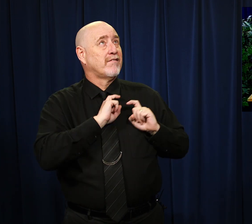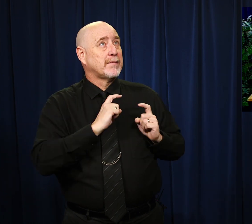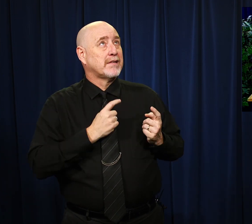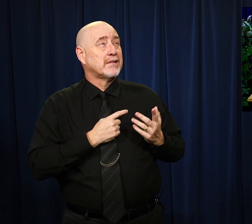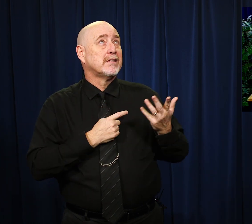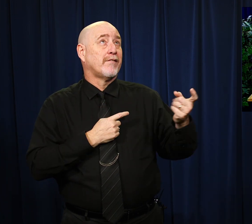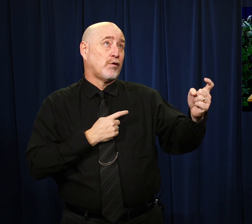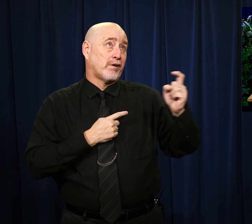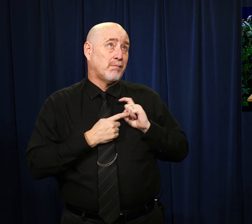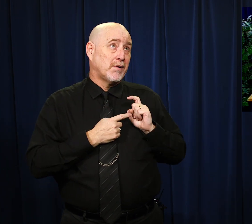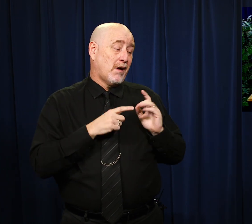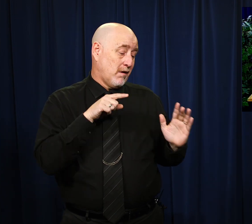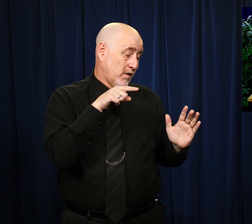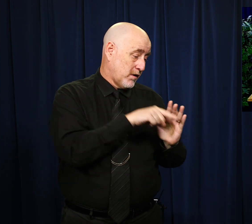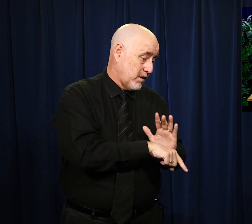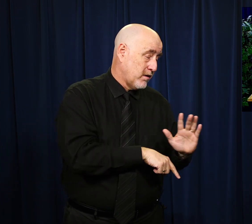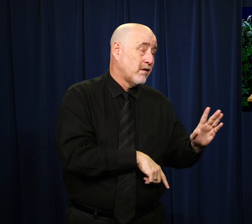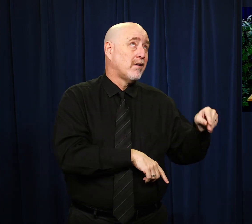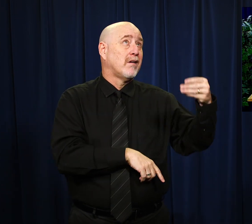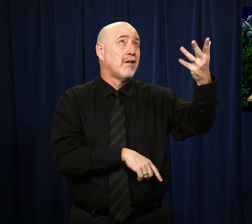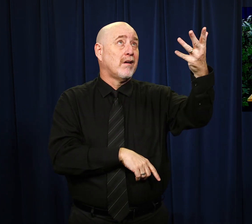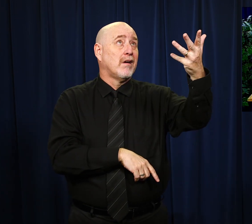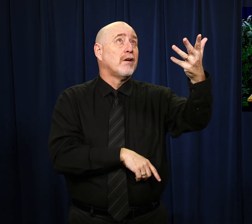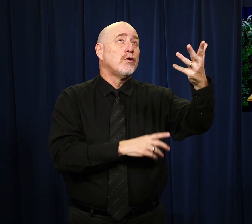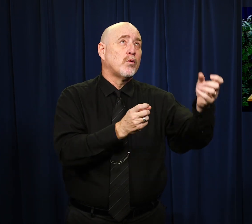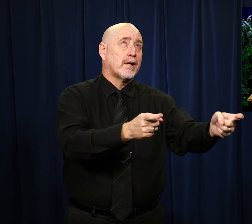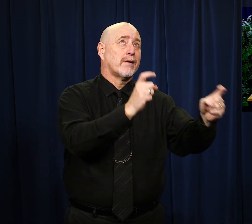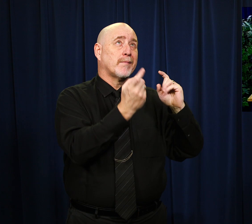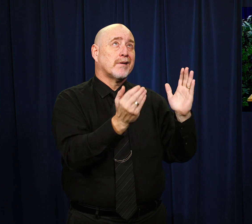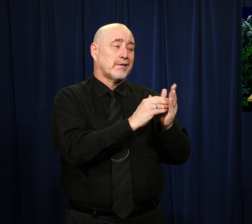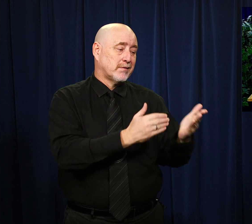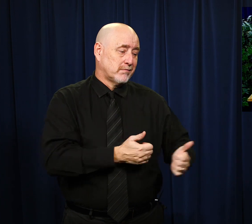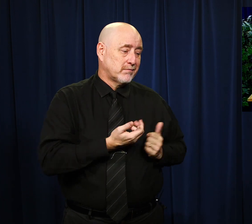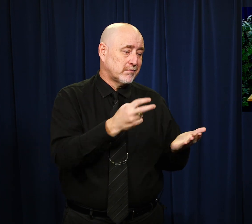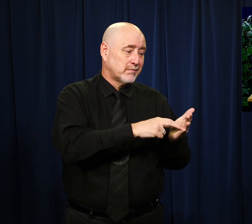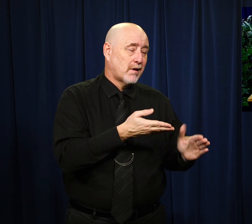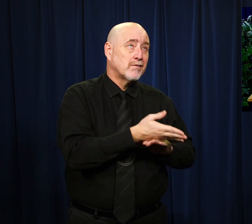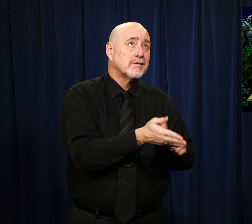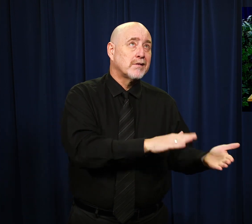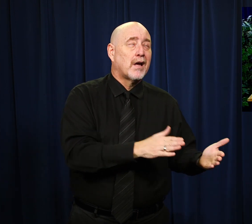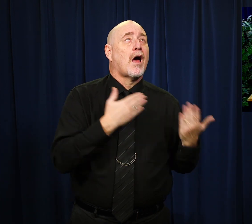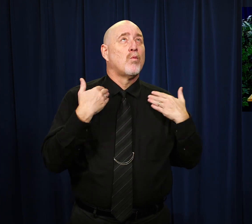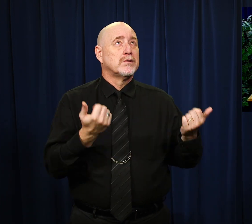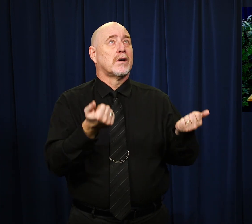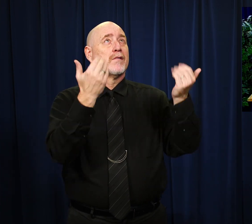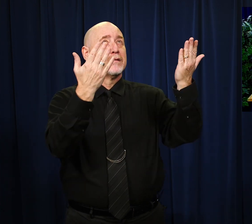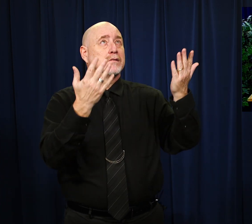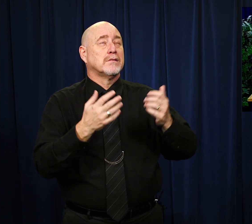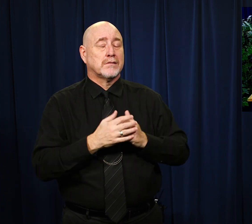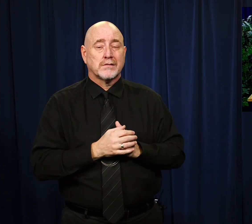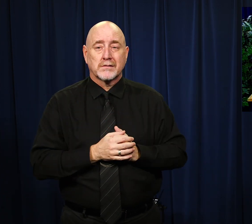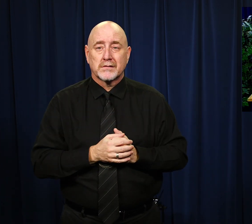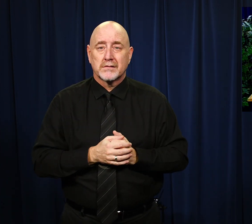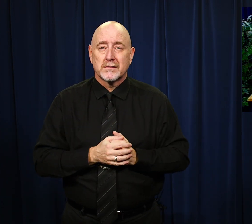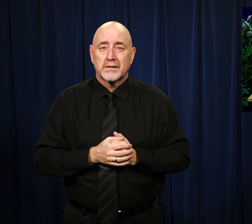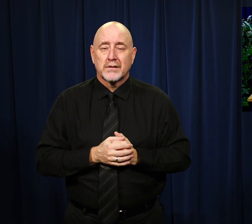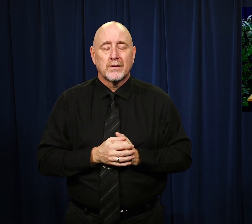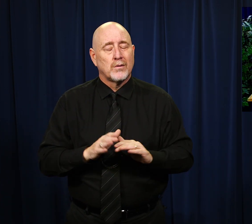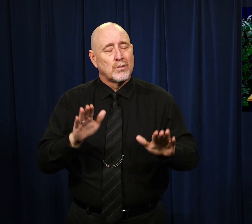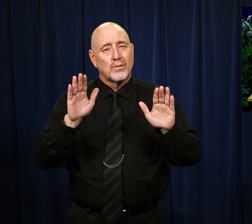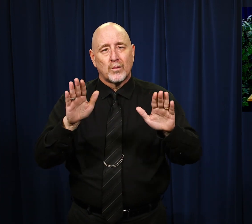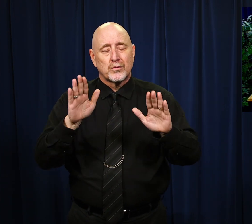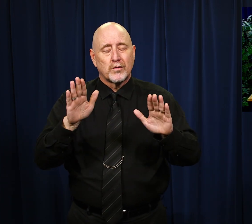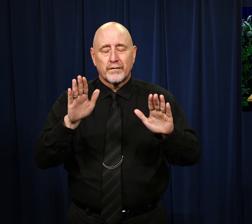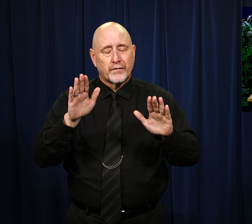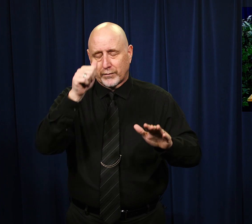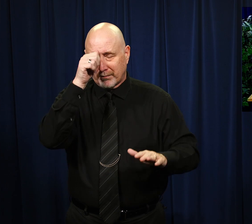you can raise him from the dead. I will make that sacrifice. I will make that sacrifice. What a